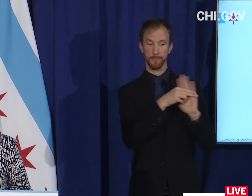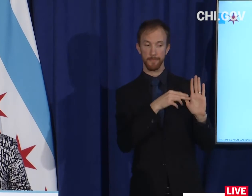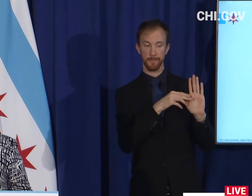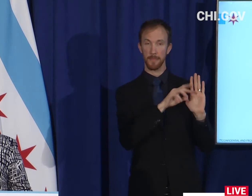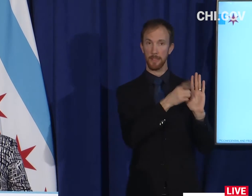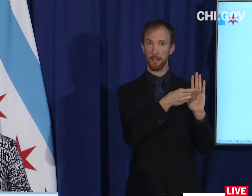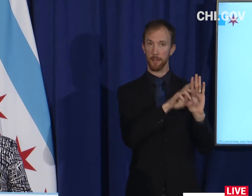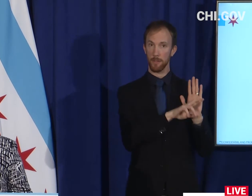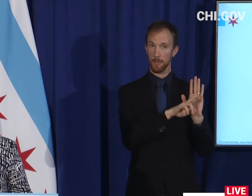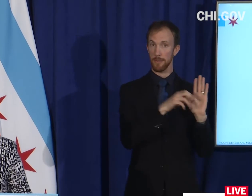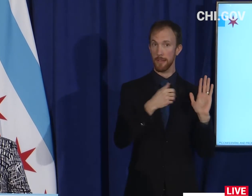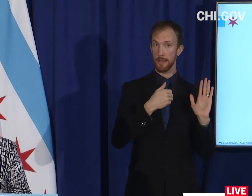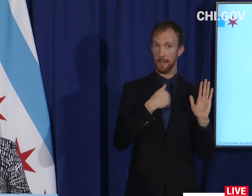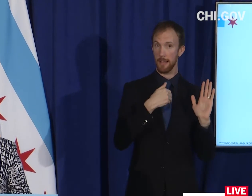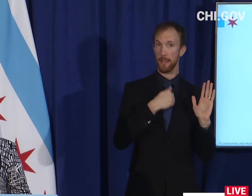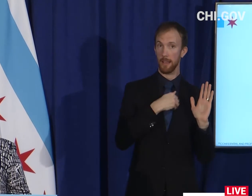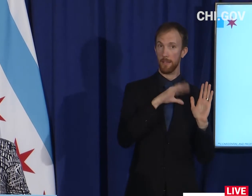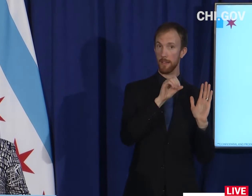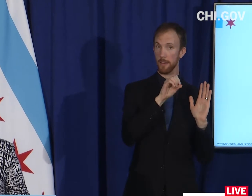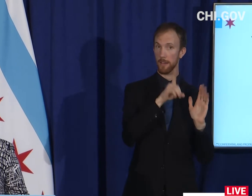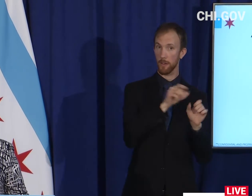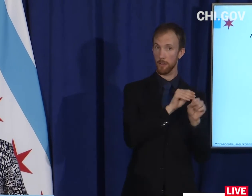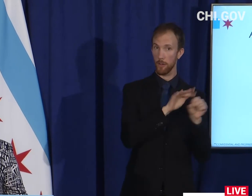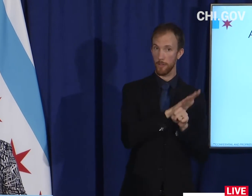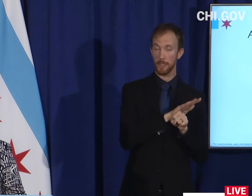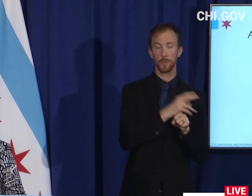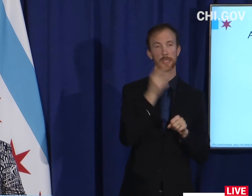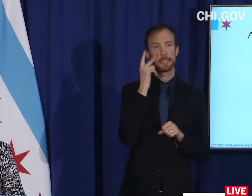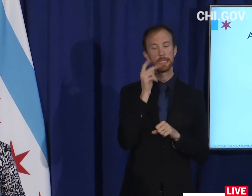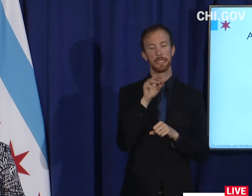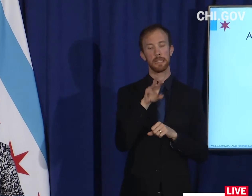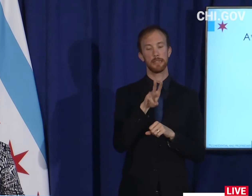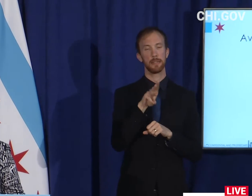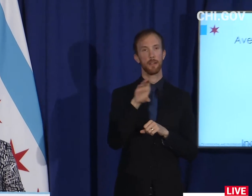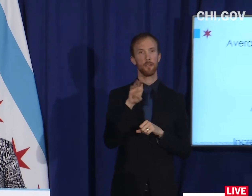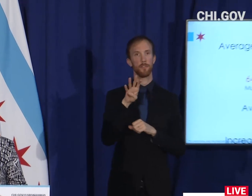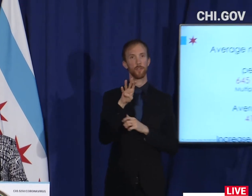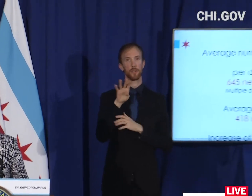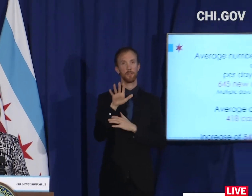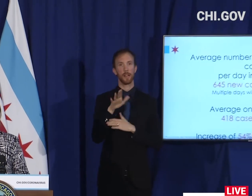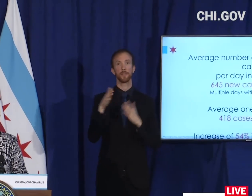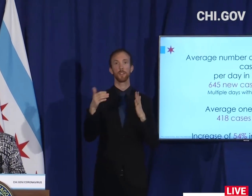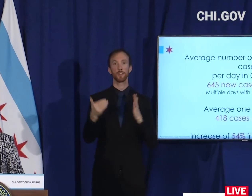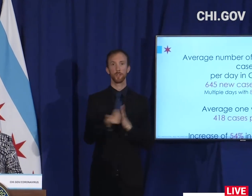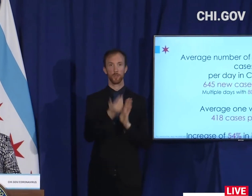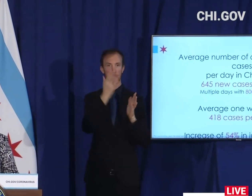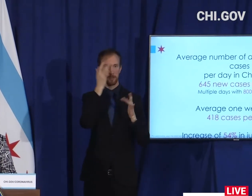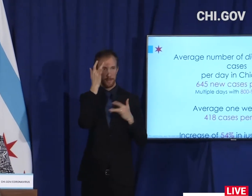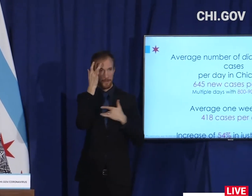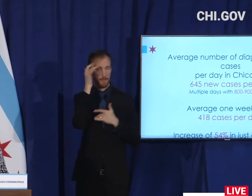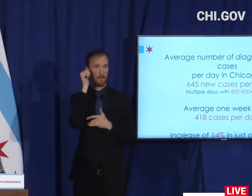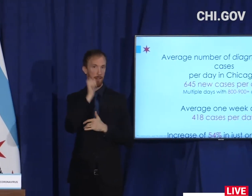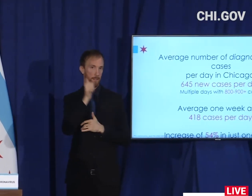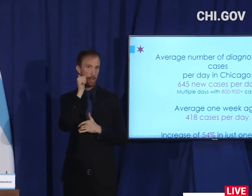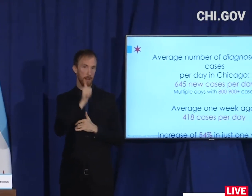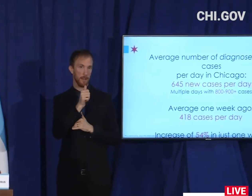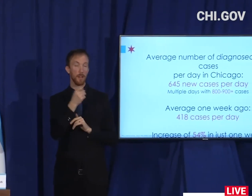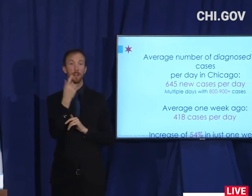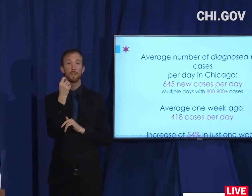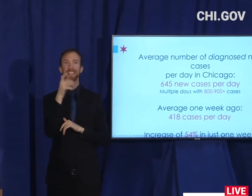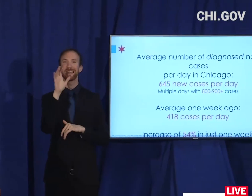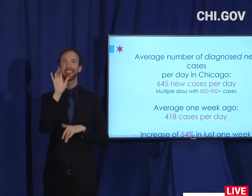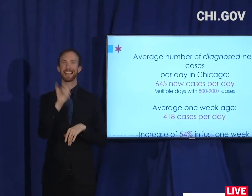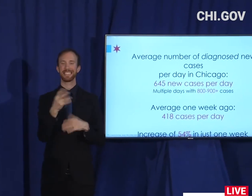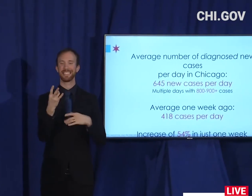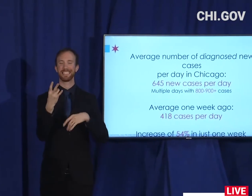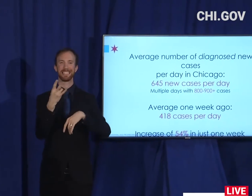at 645 new cases per day. But that's a 7-day rolling average, and we've already